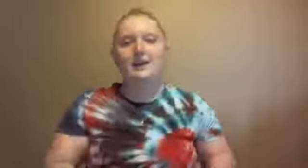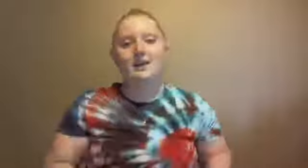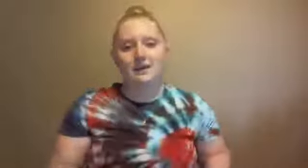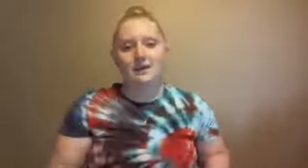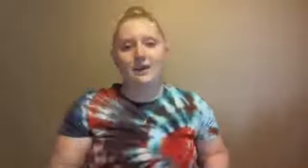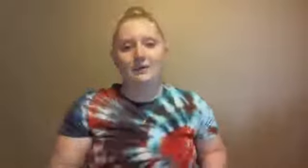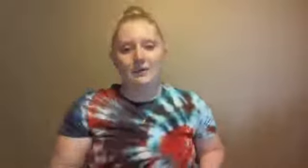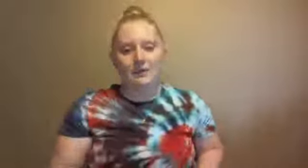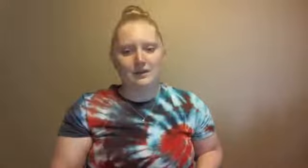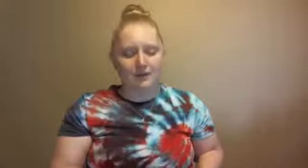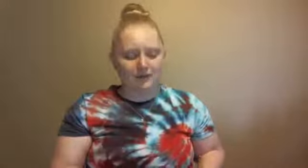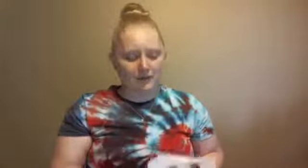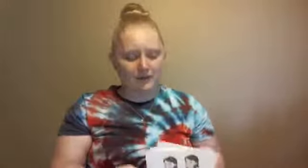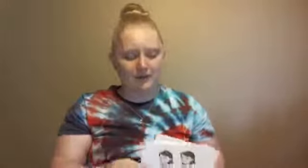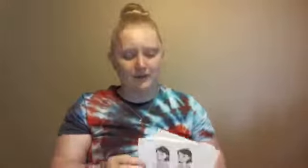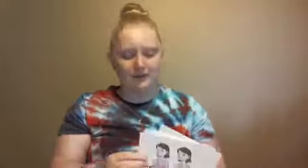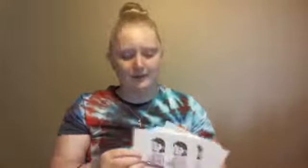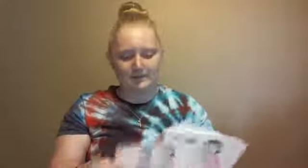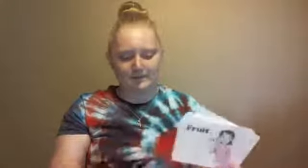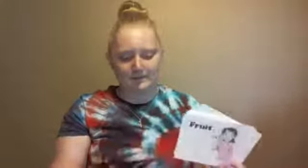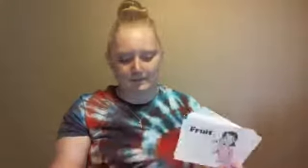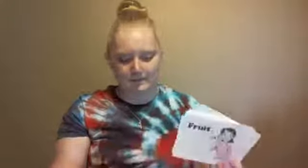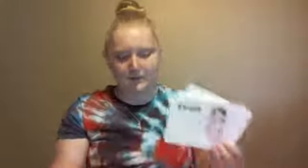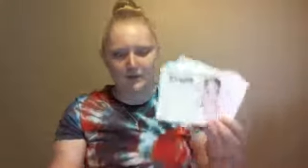Another one of everyone's favorite things.